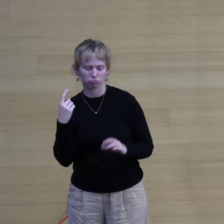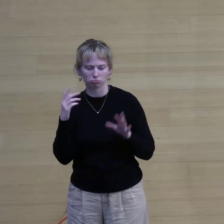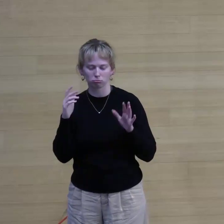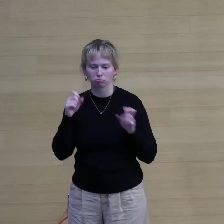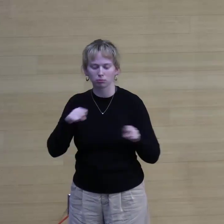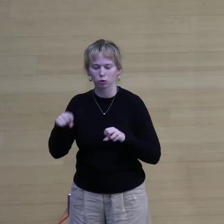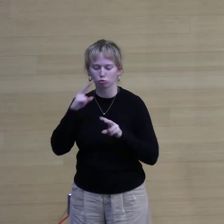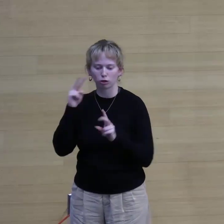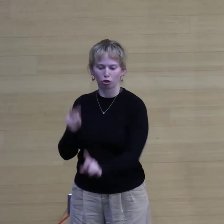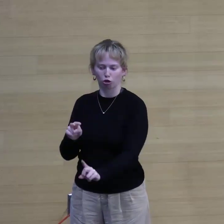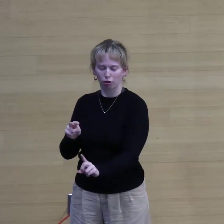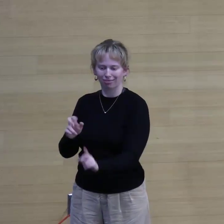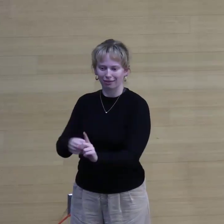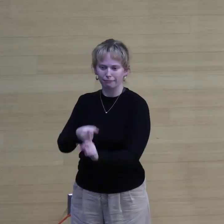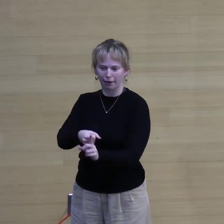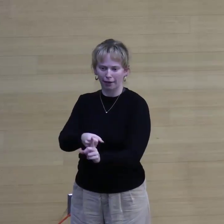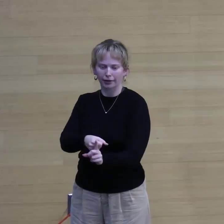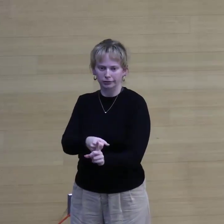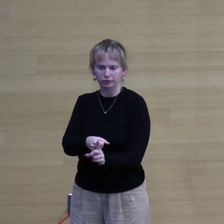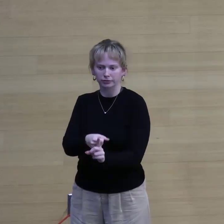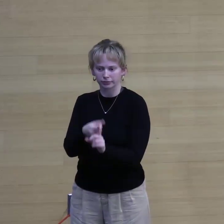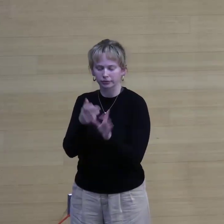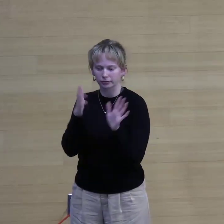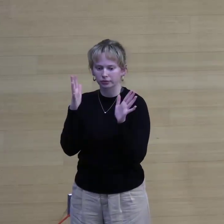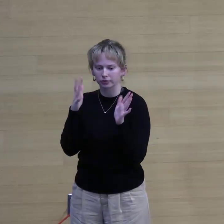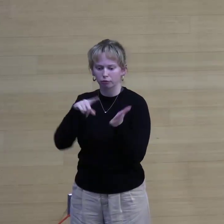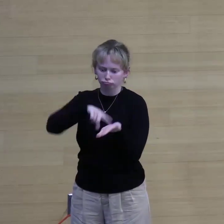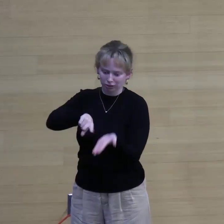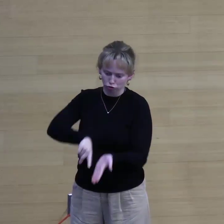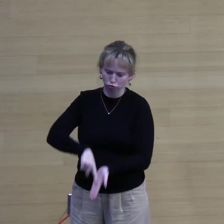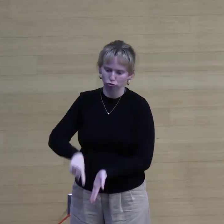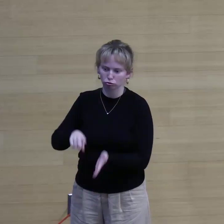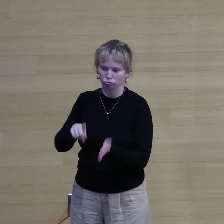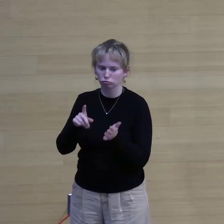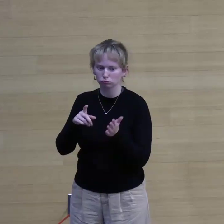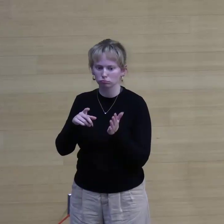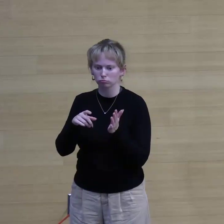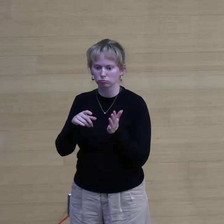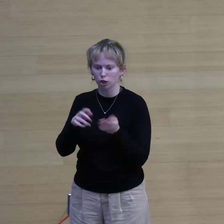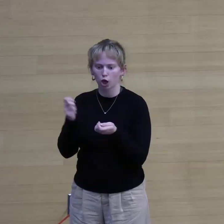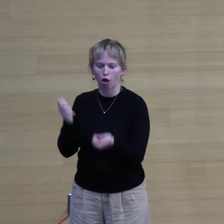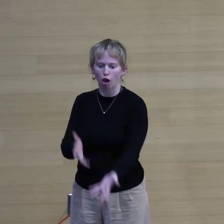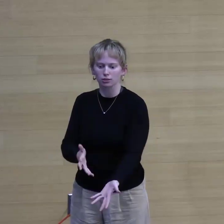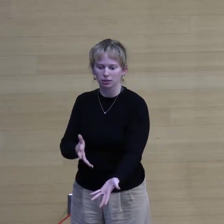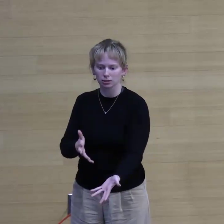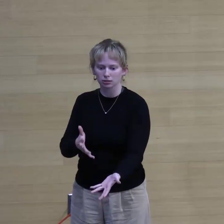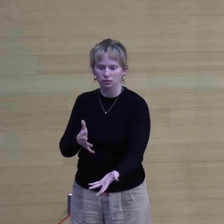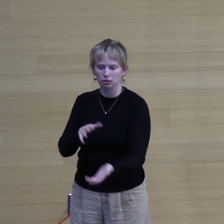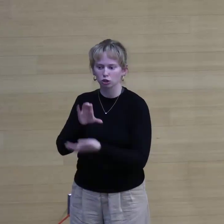like look at the impact of that, and the research that shows that it causes chronic